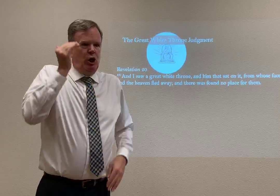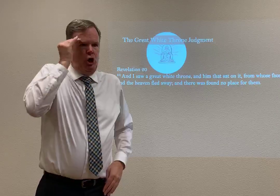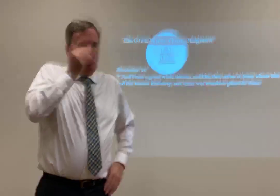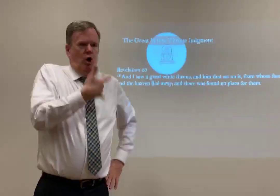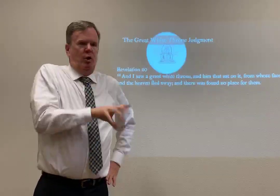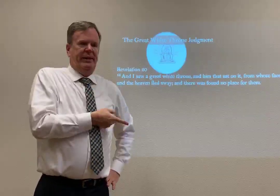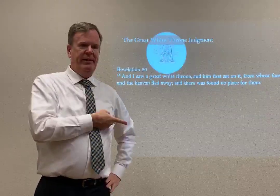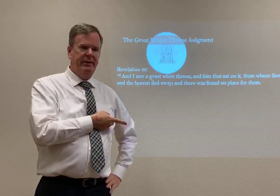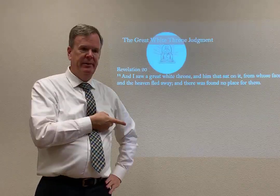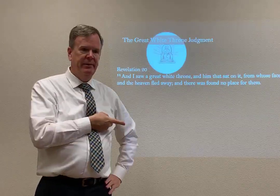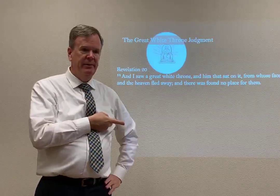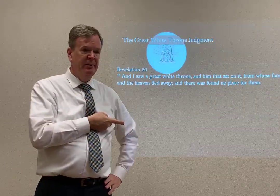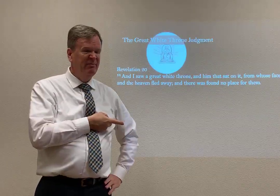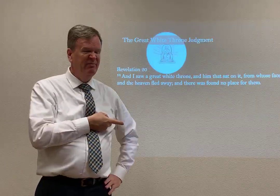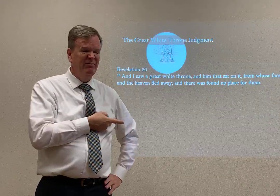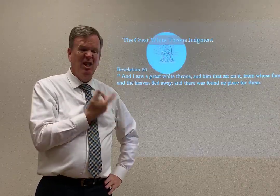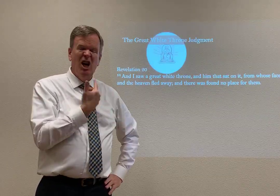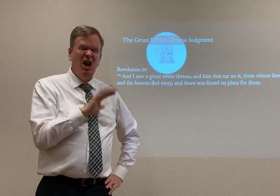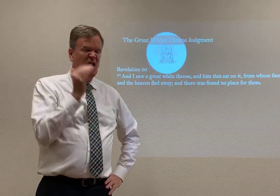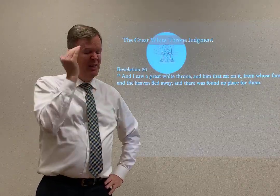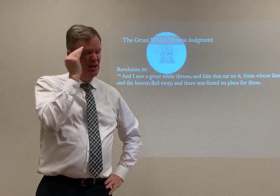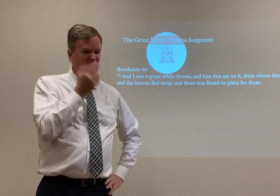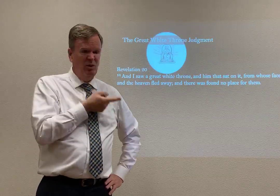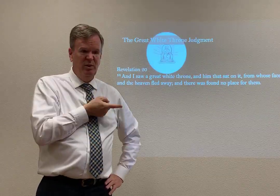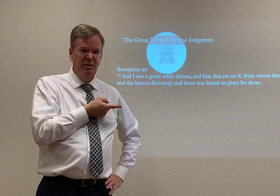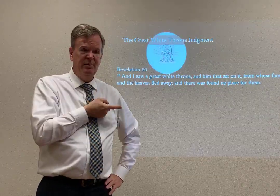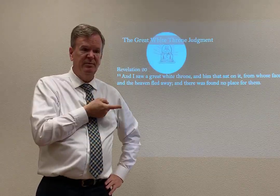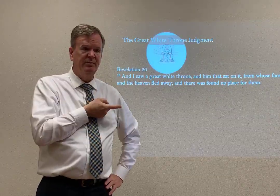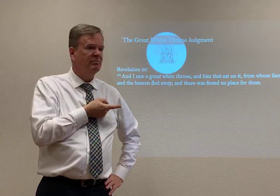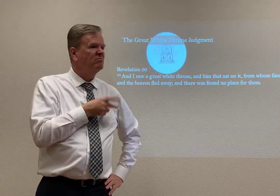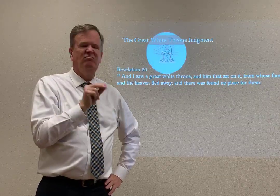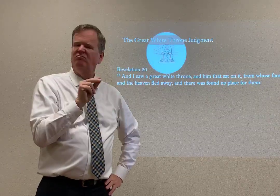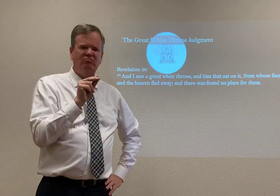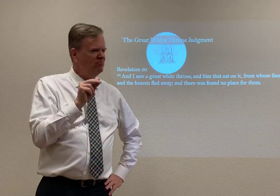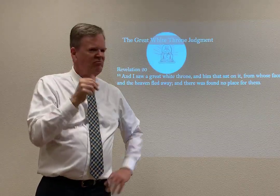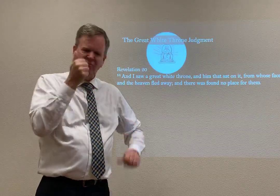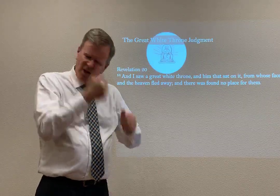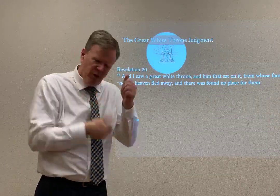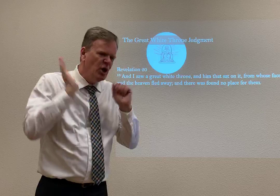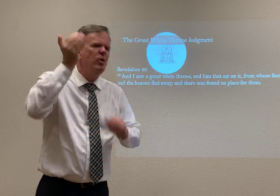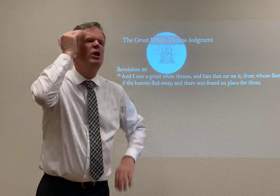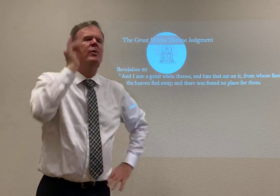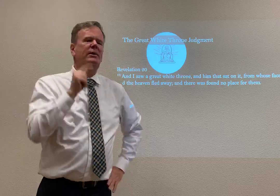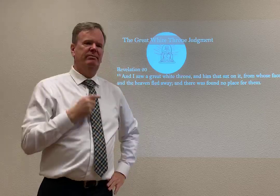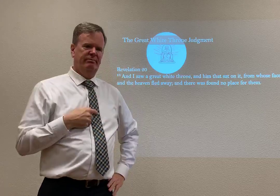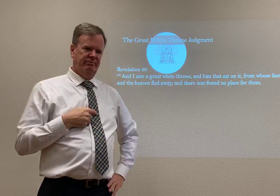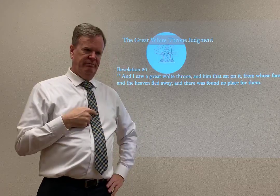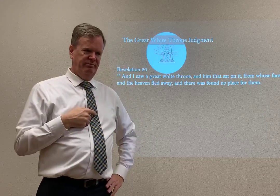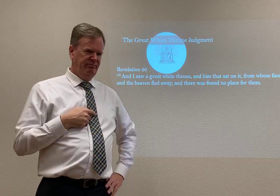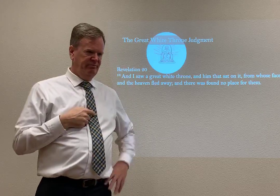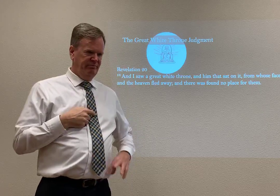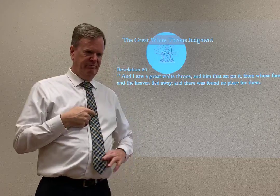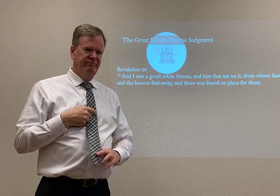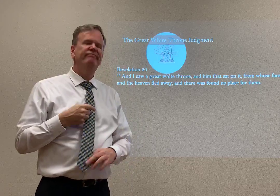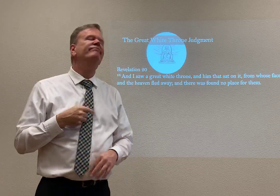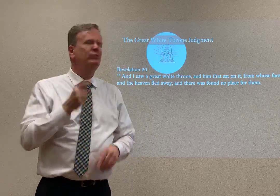Which means Jesus, which means that they're already in a place where they should know. No. Everybody's going to know about it.